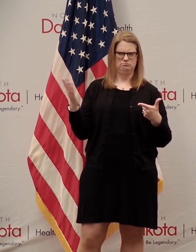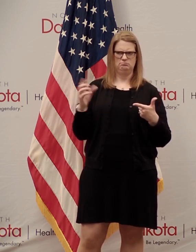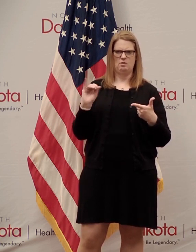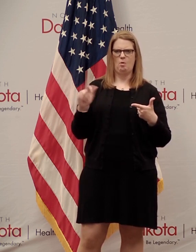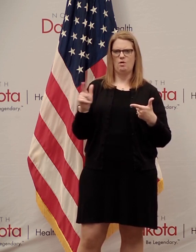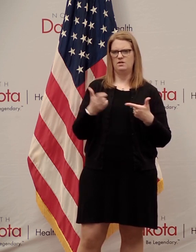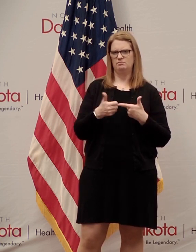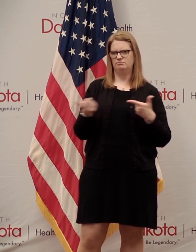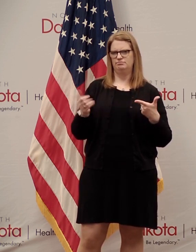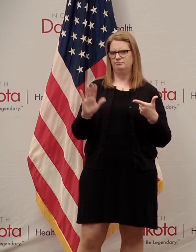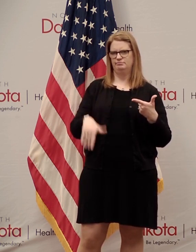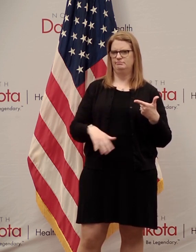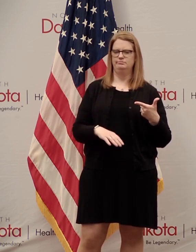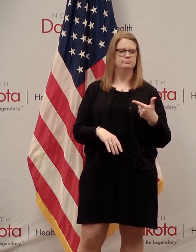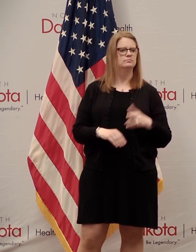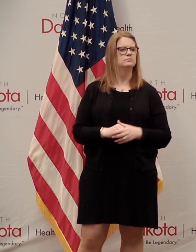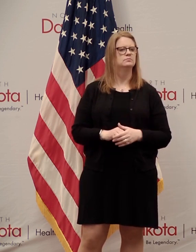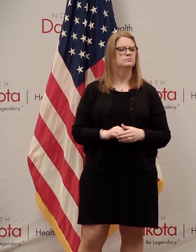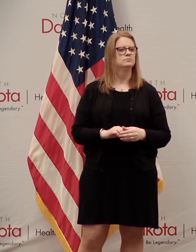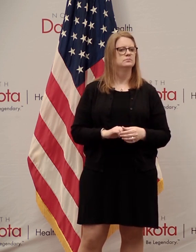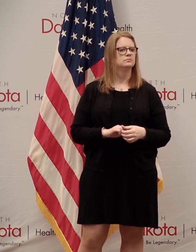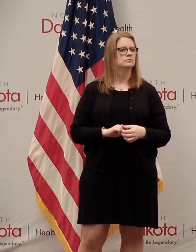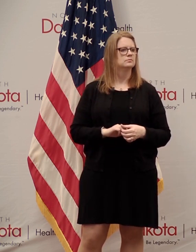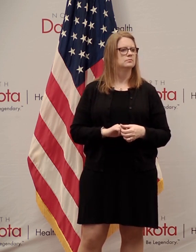would separate those two things.